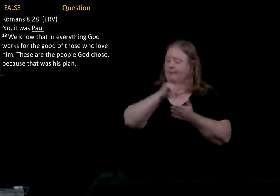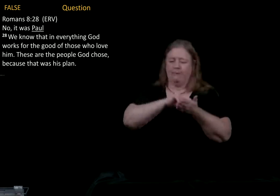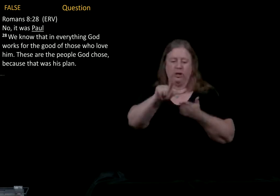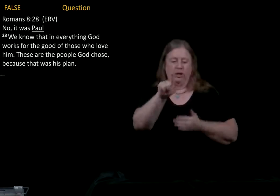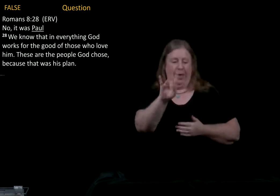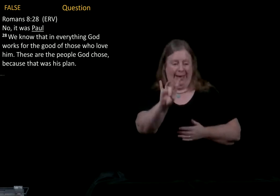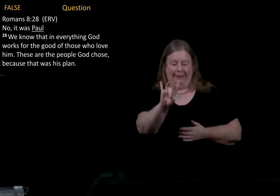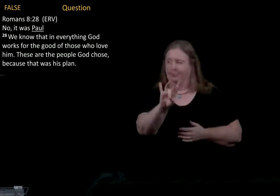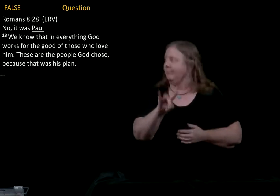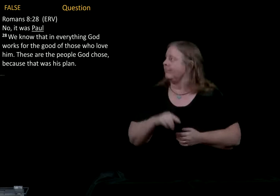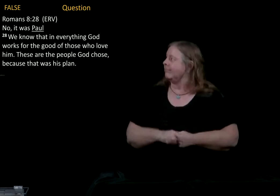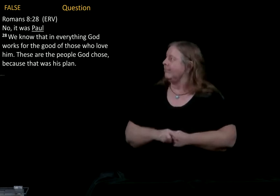In Romans